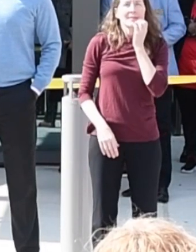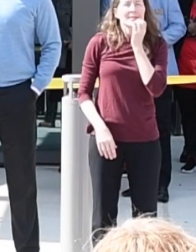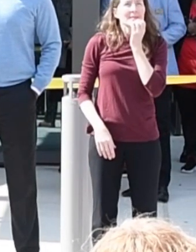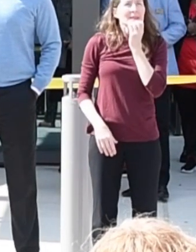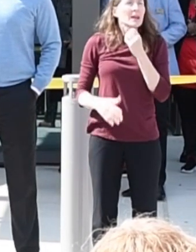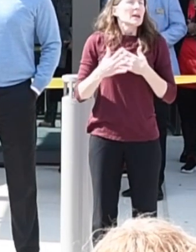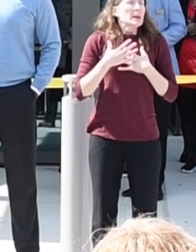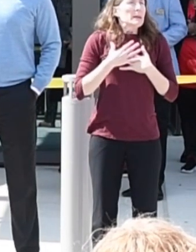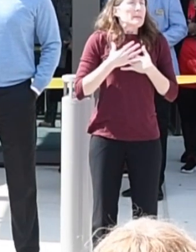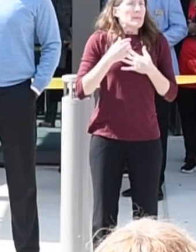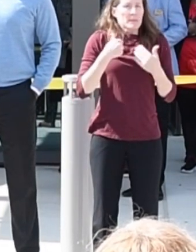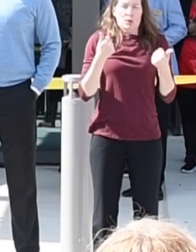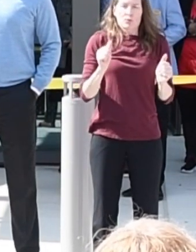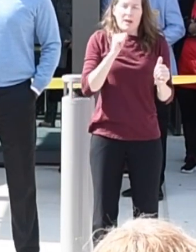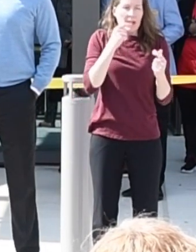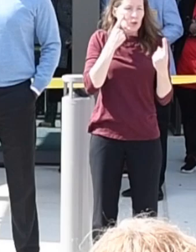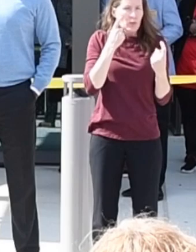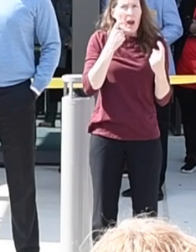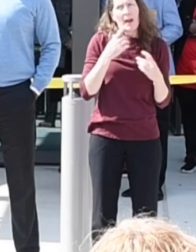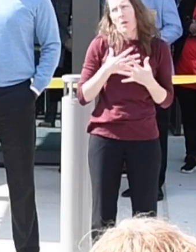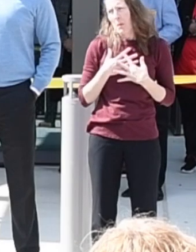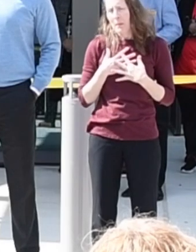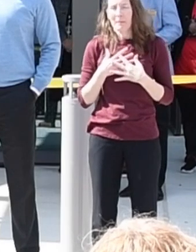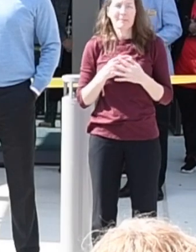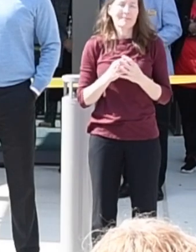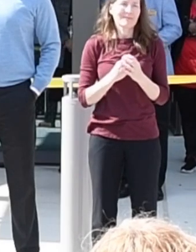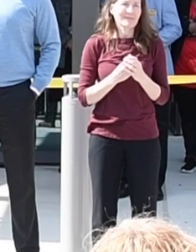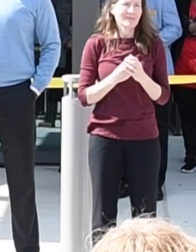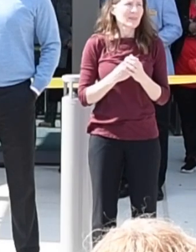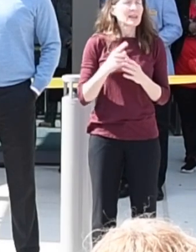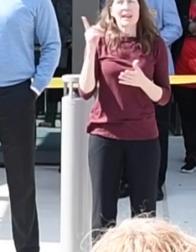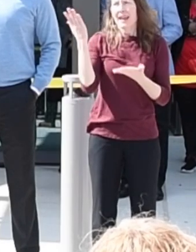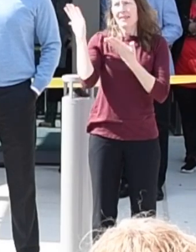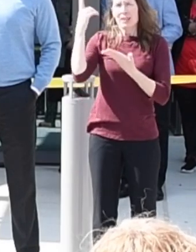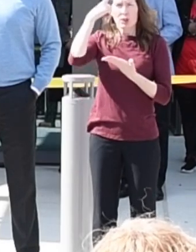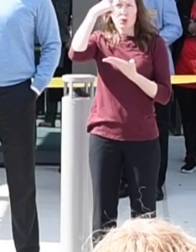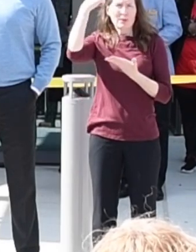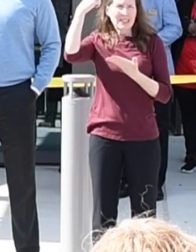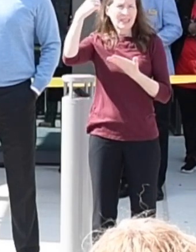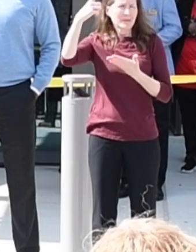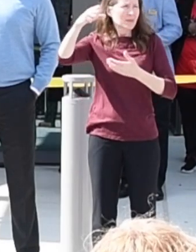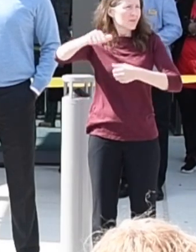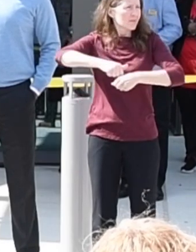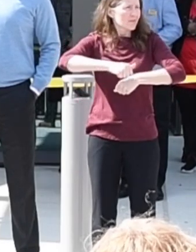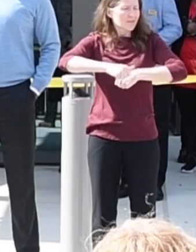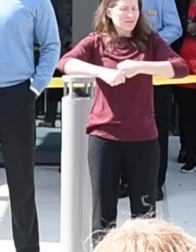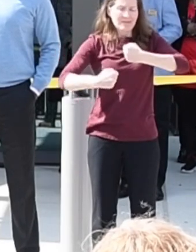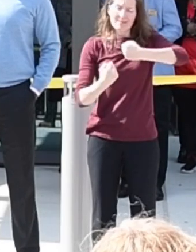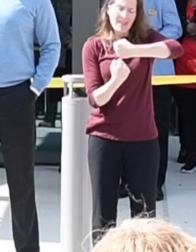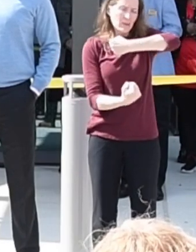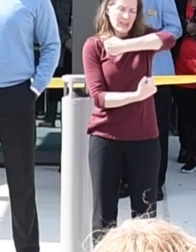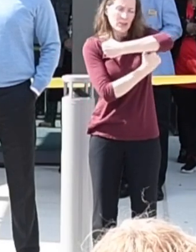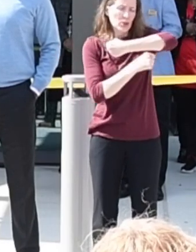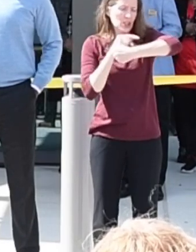don't want to cry, this dream rests on a foundation of love, passion, and